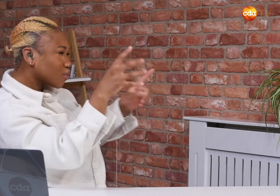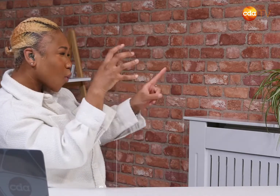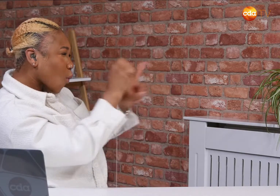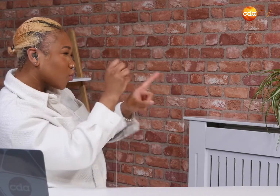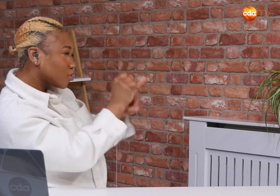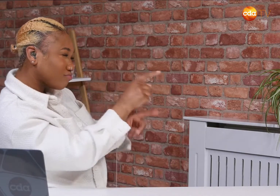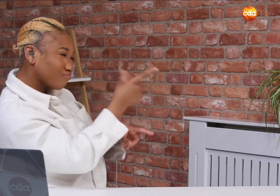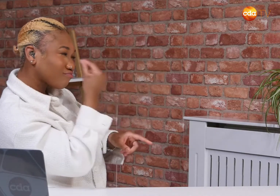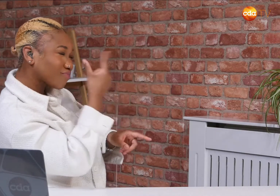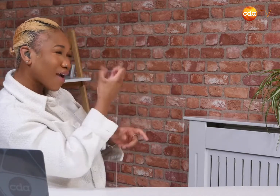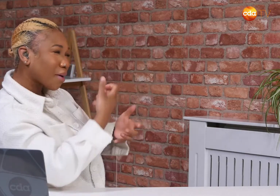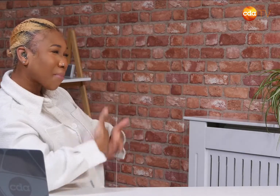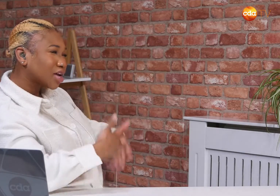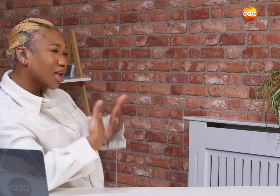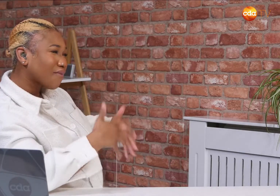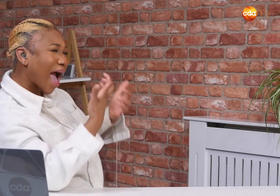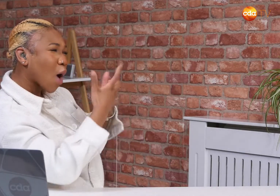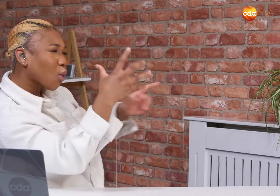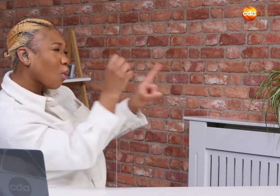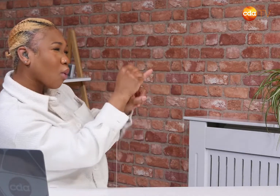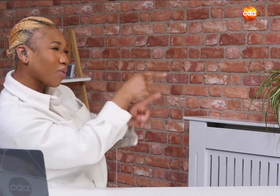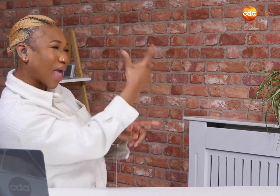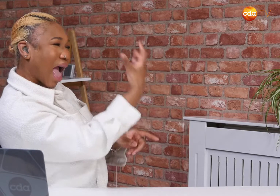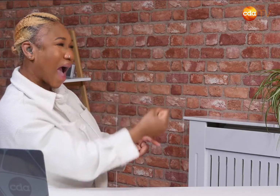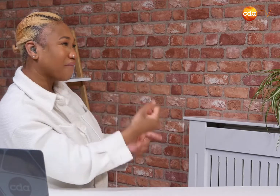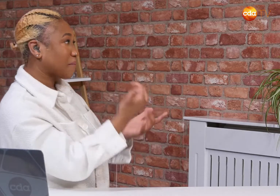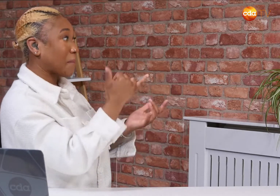So, obviously,